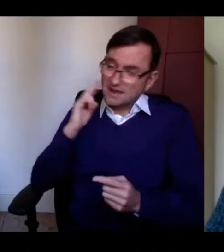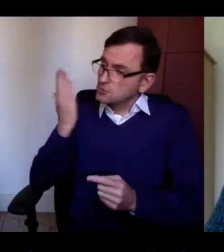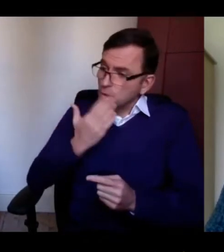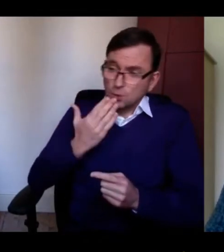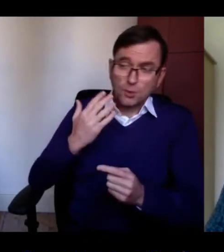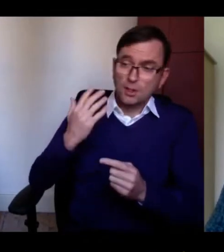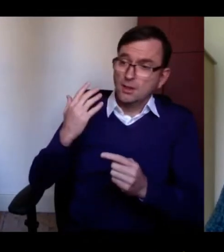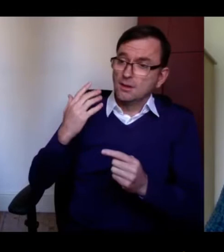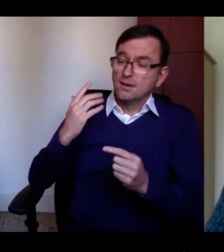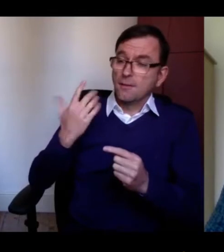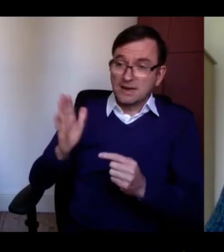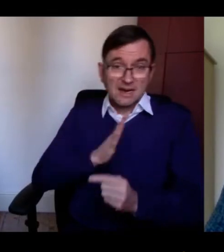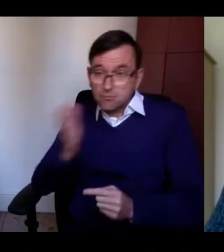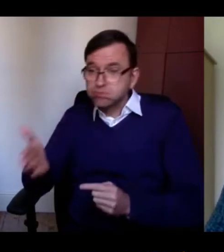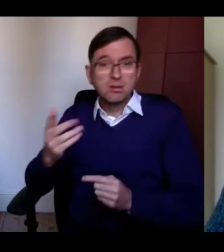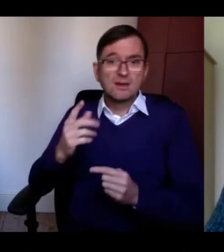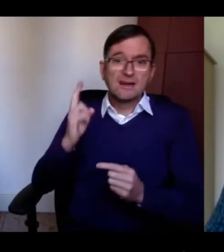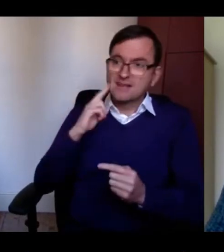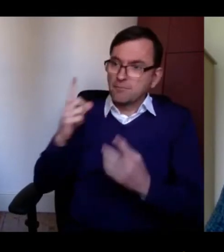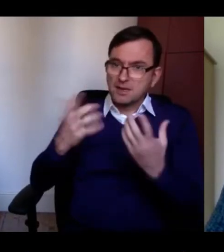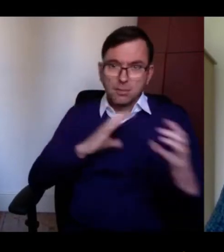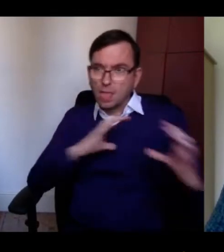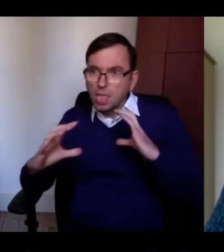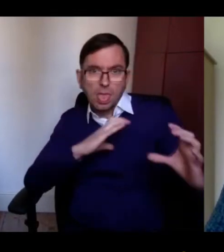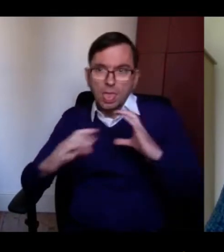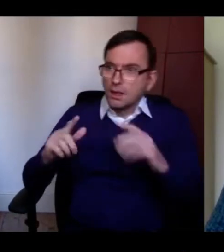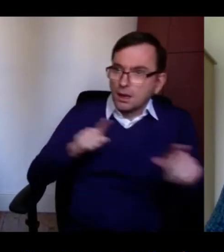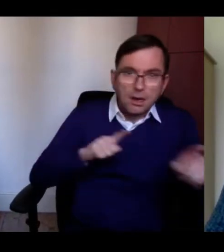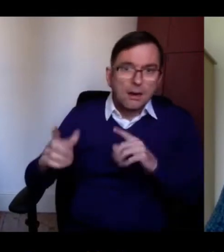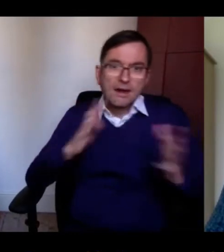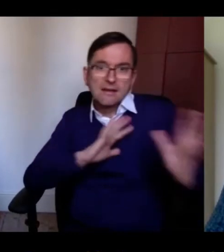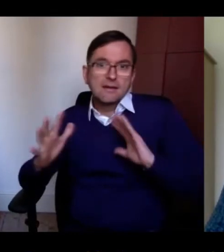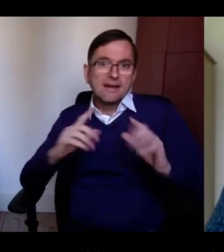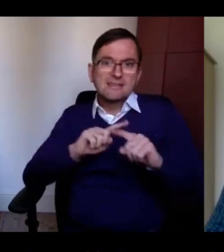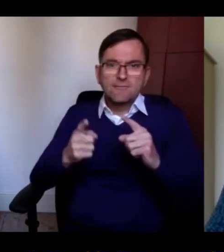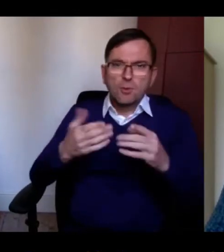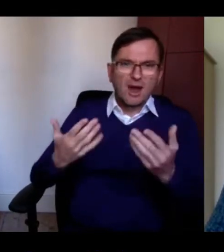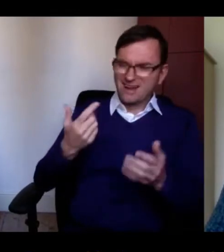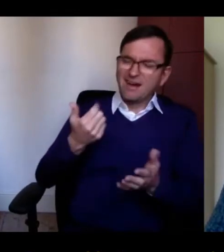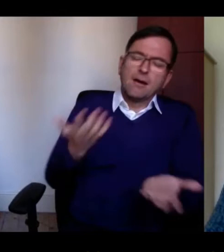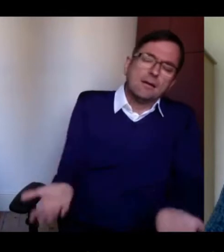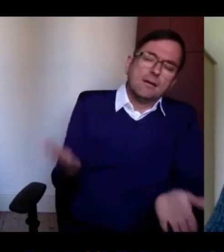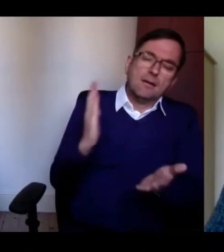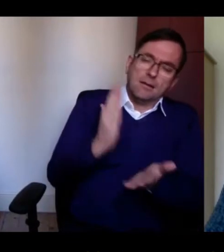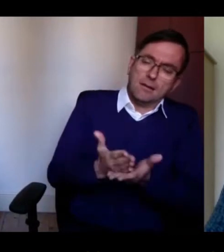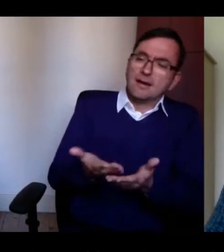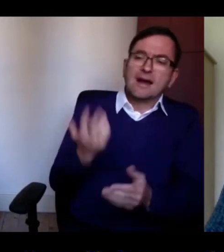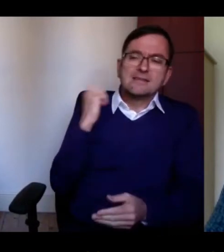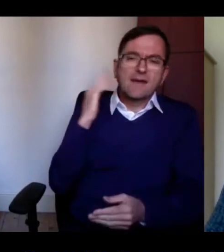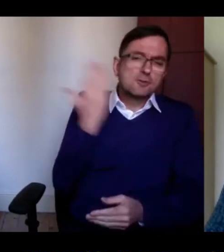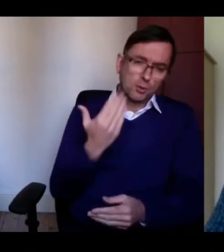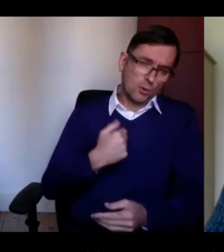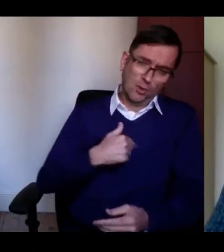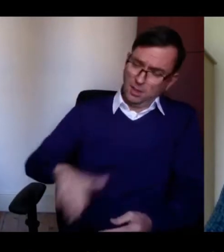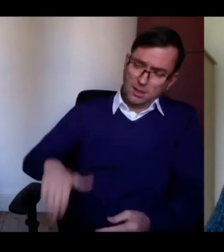I grew up as a deaf person. I went to deaf schools and I was able to communicate with deaf people that I know.